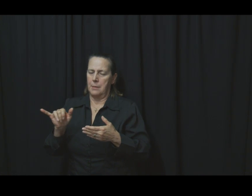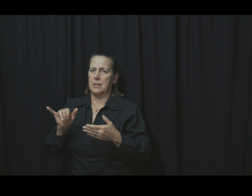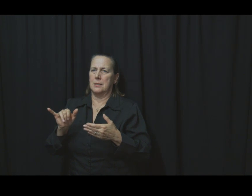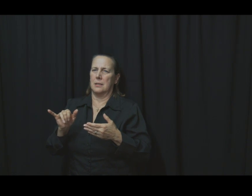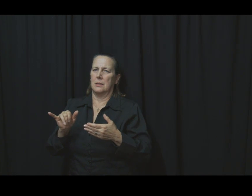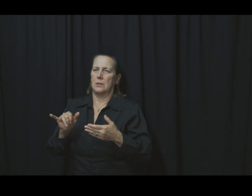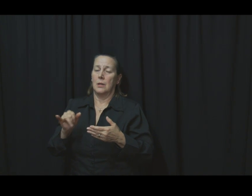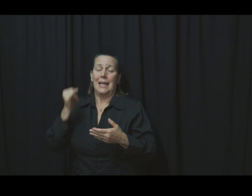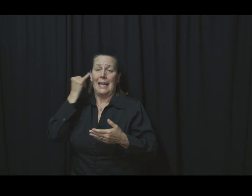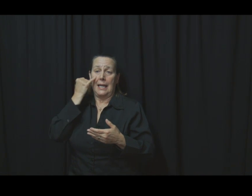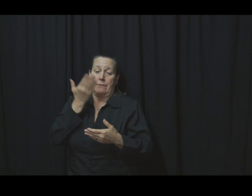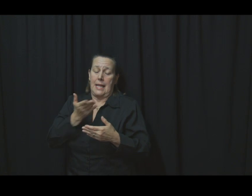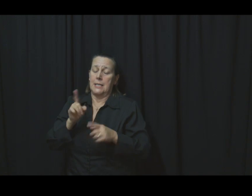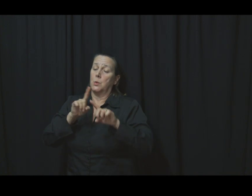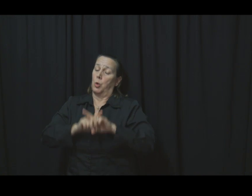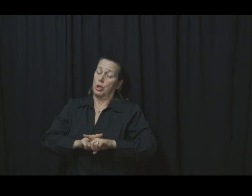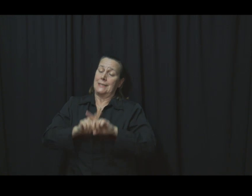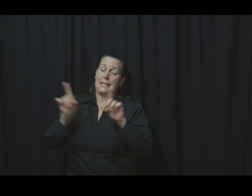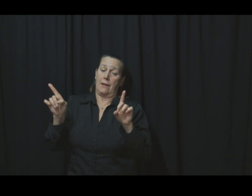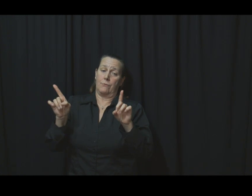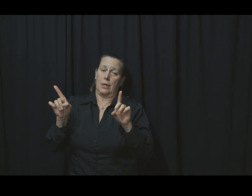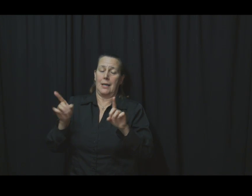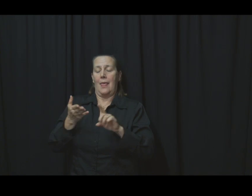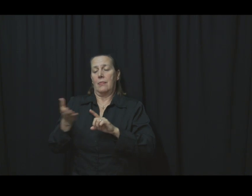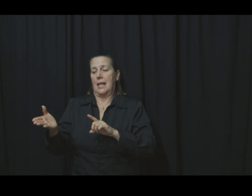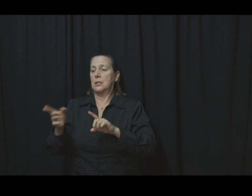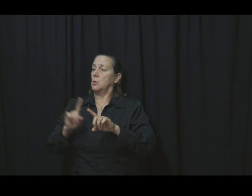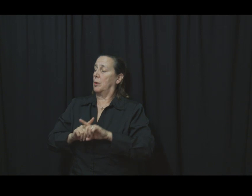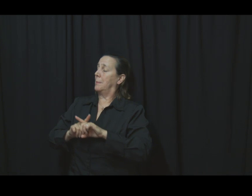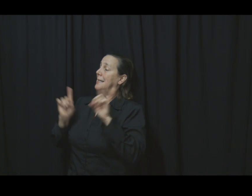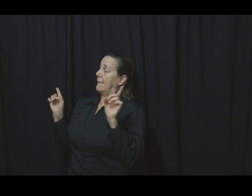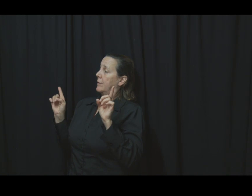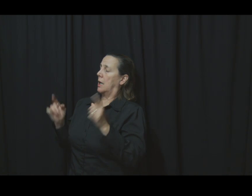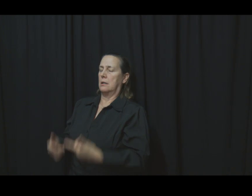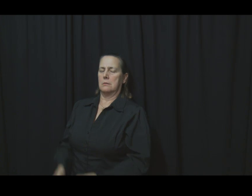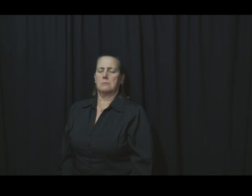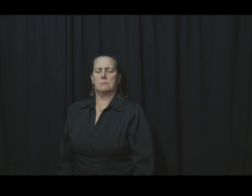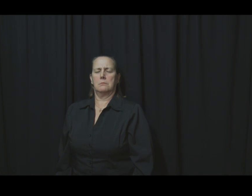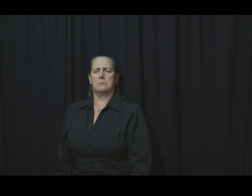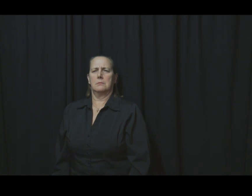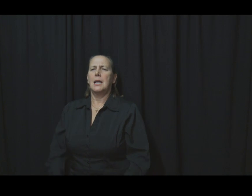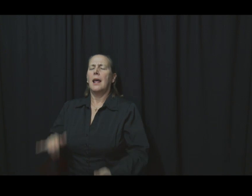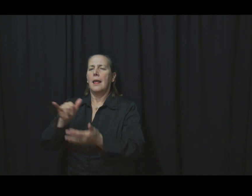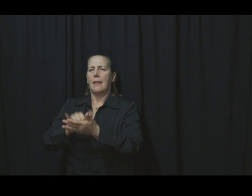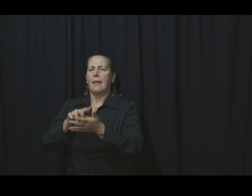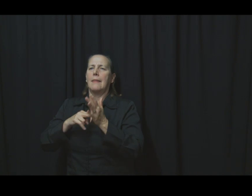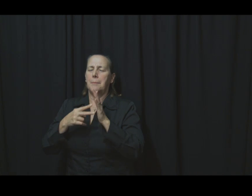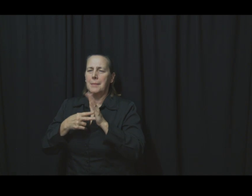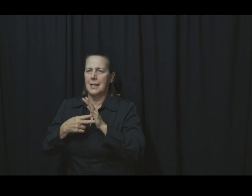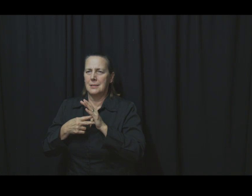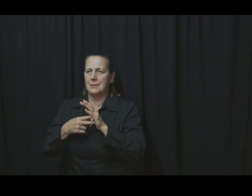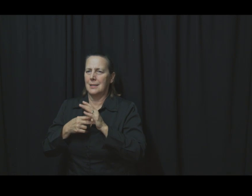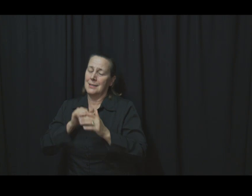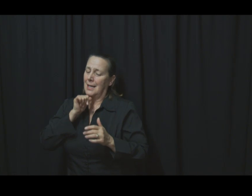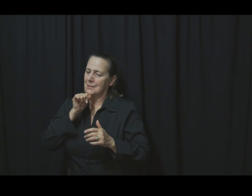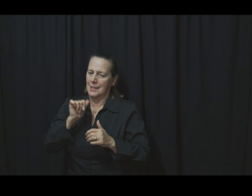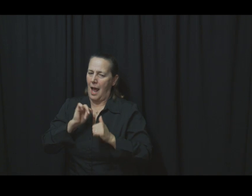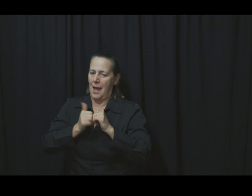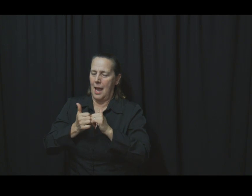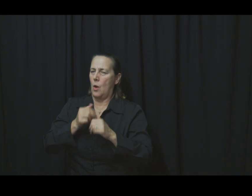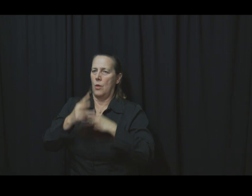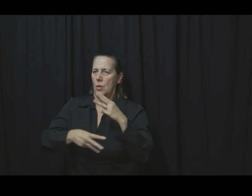if things were any other way, things would be different. This is to say, that's not how the world